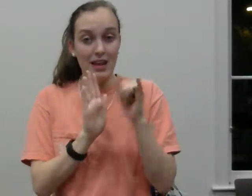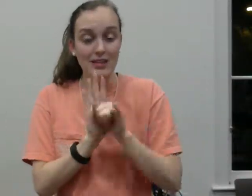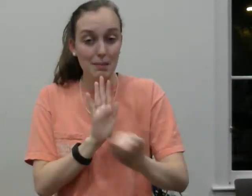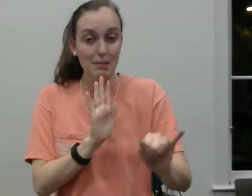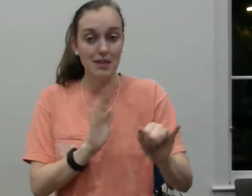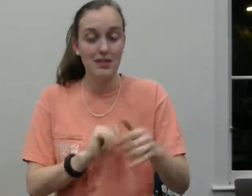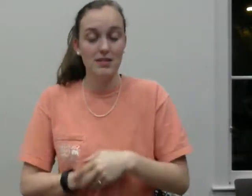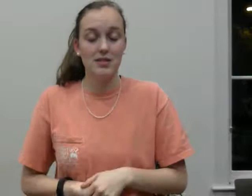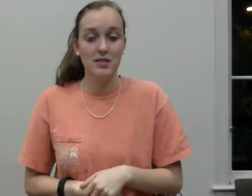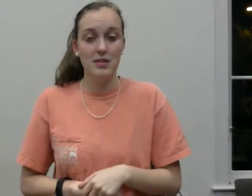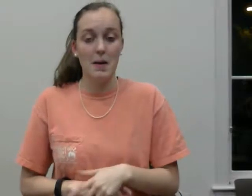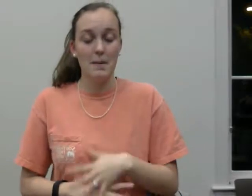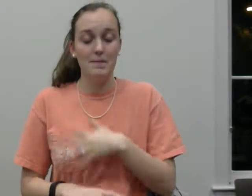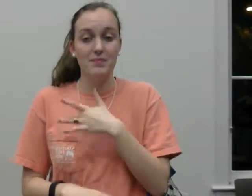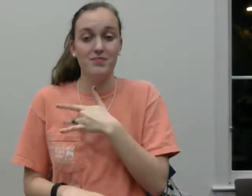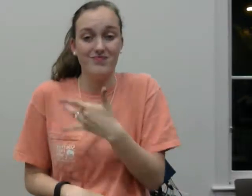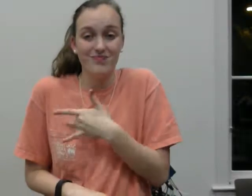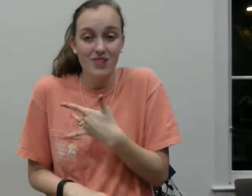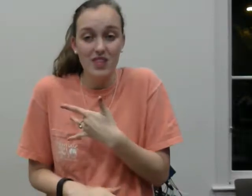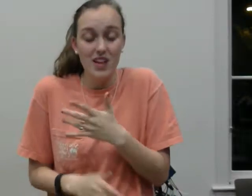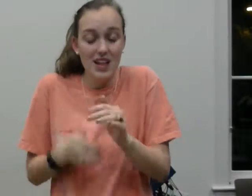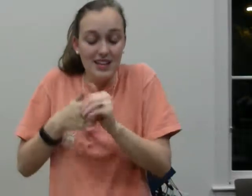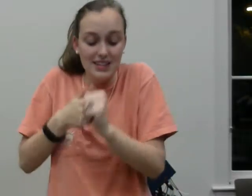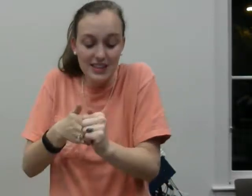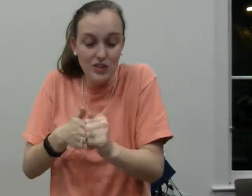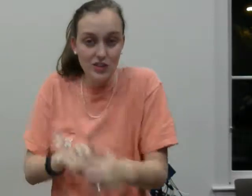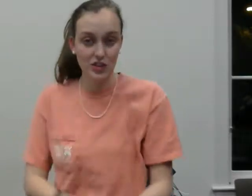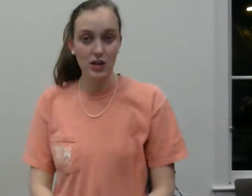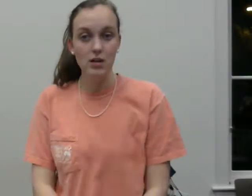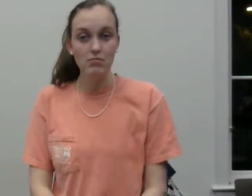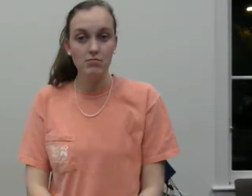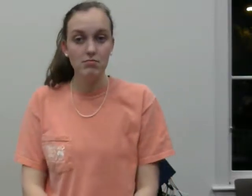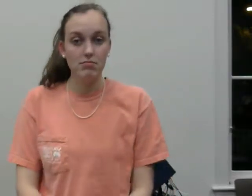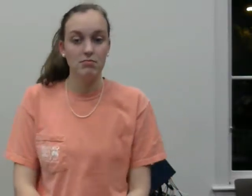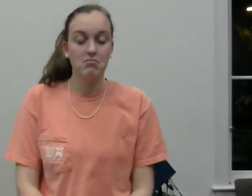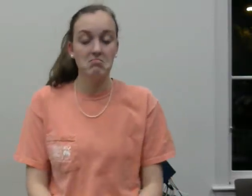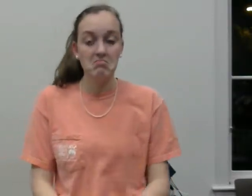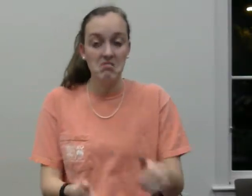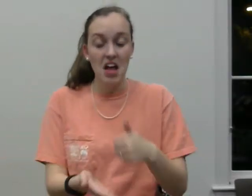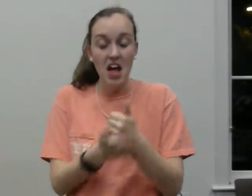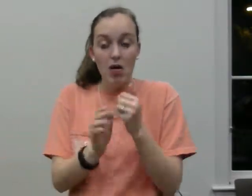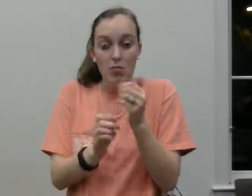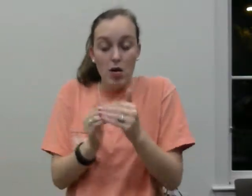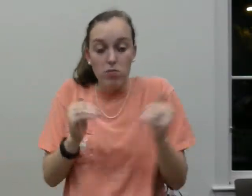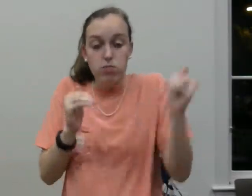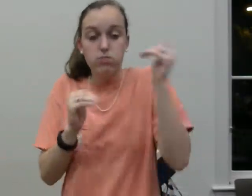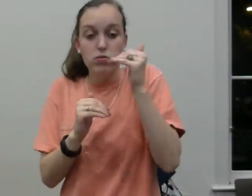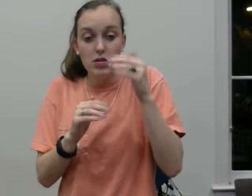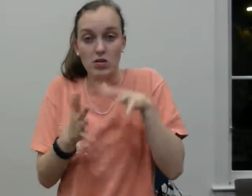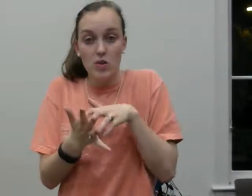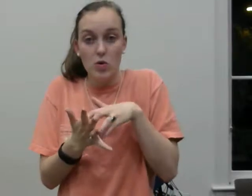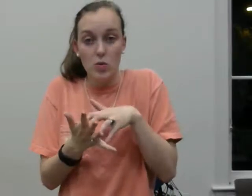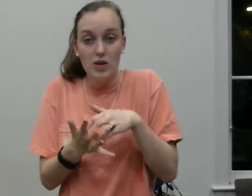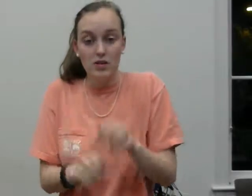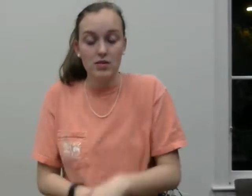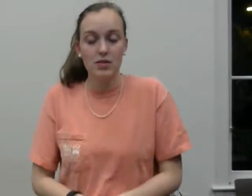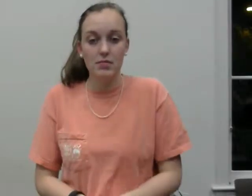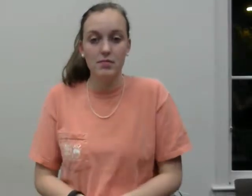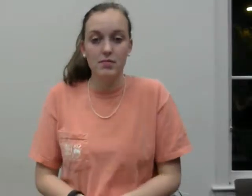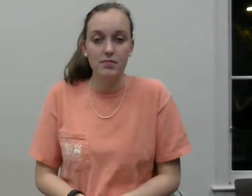side. So passion and leadership, we're going to see how that was able to overcome their weaknesses. Second question, not some of the strengths and weaknesses, then, of course, of the British Army.